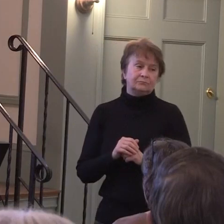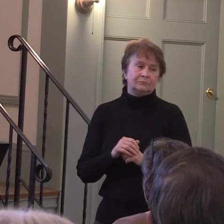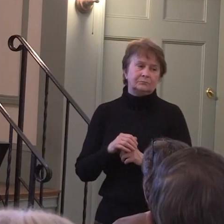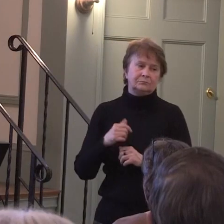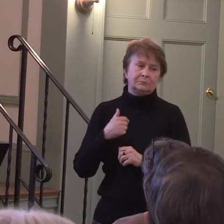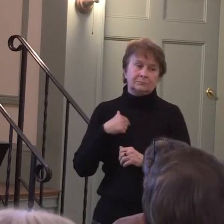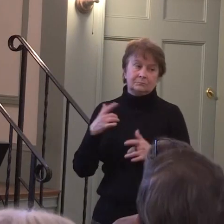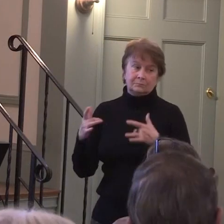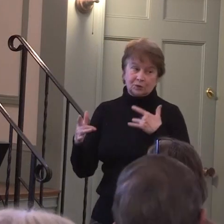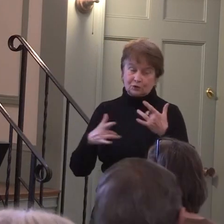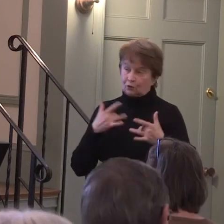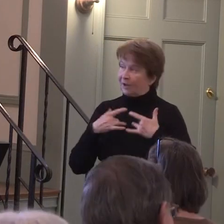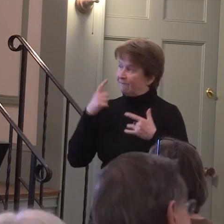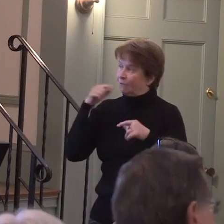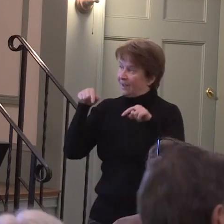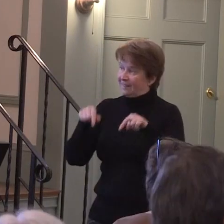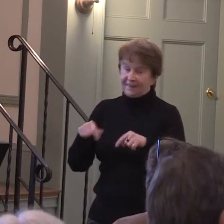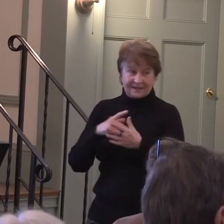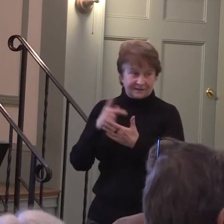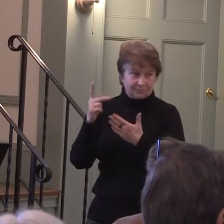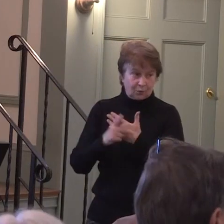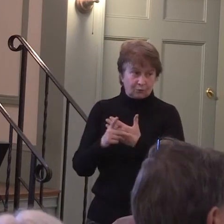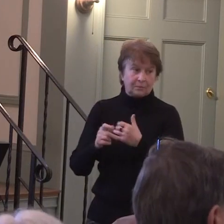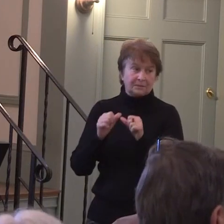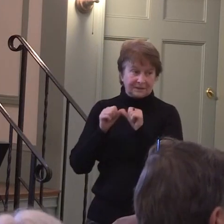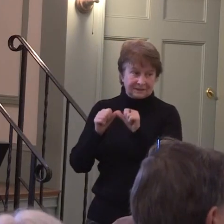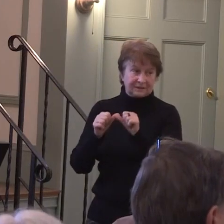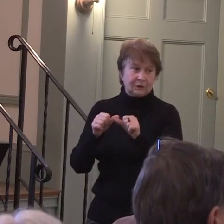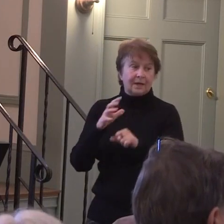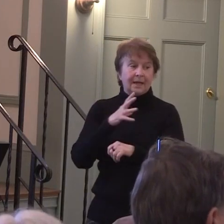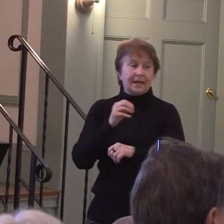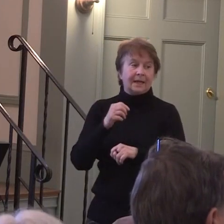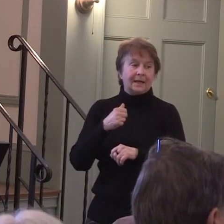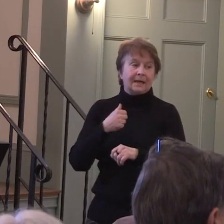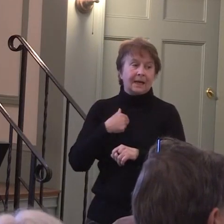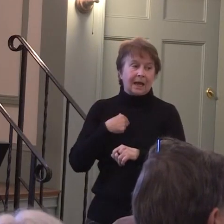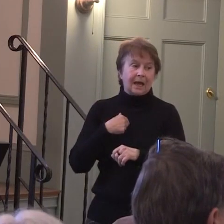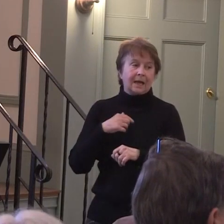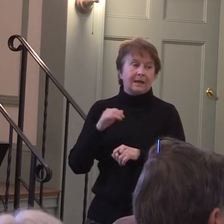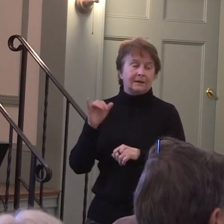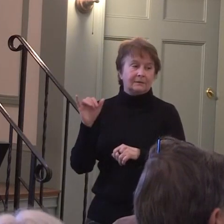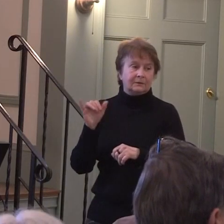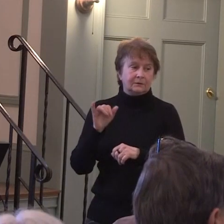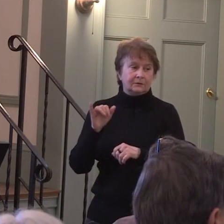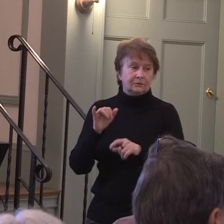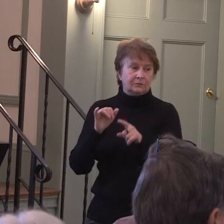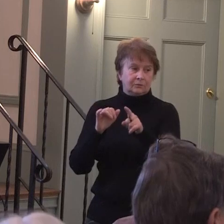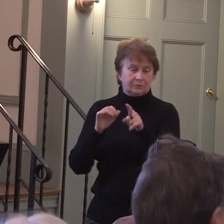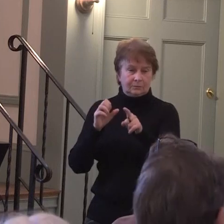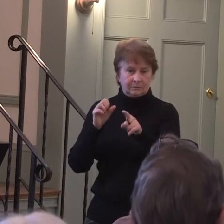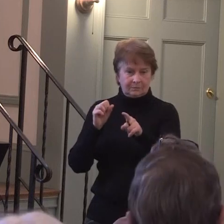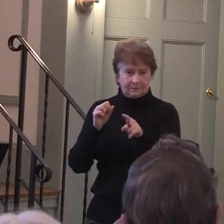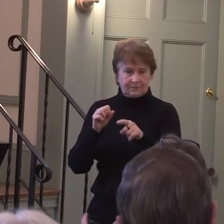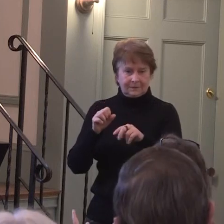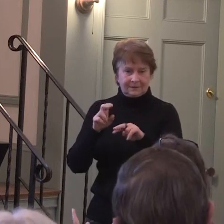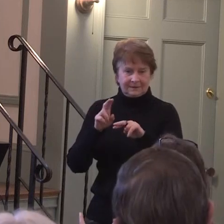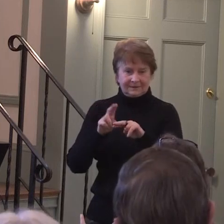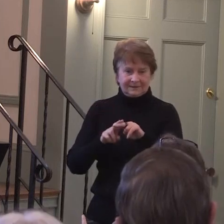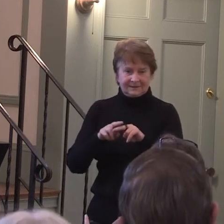I'm so excited that this program is taking place, and I too am in this new soccer